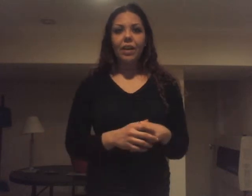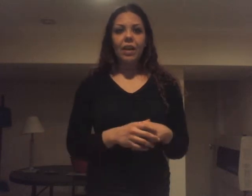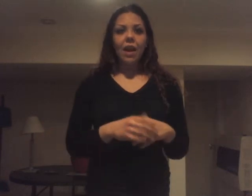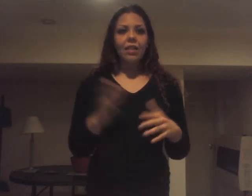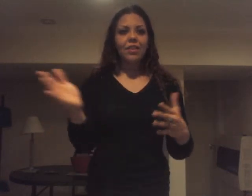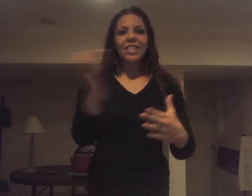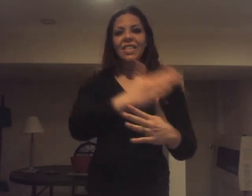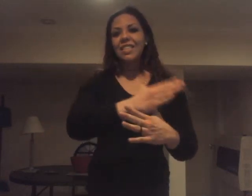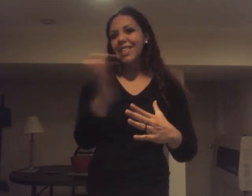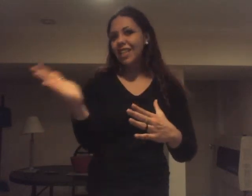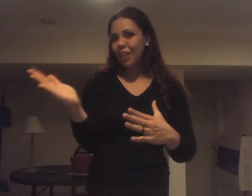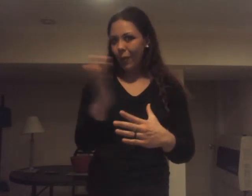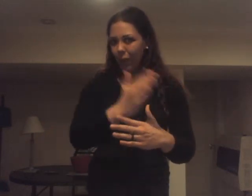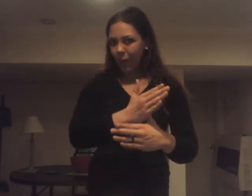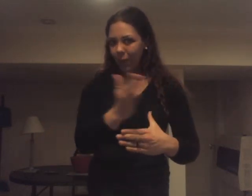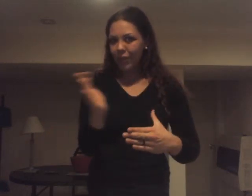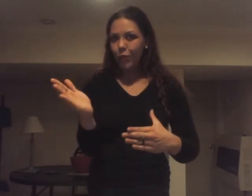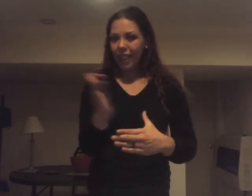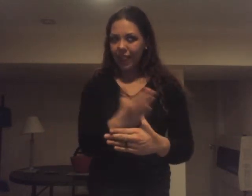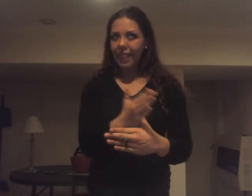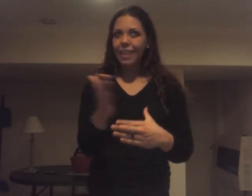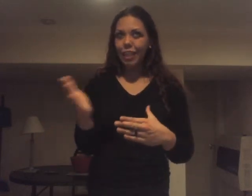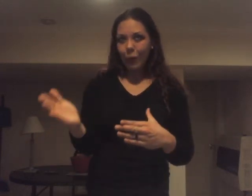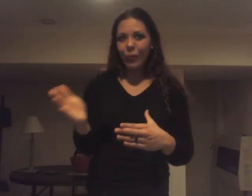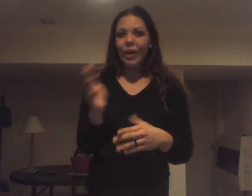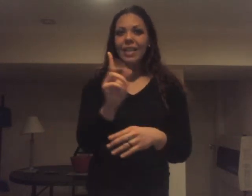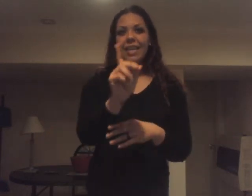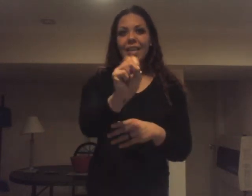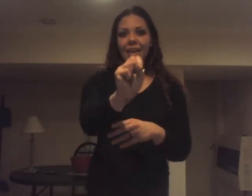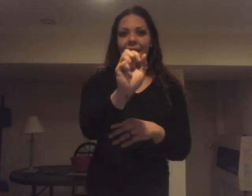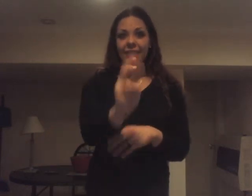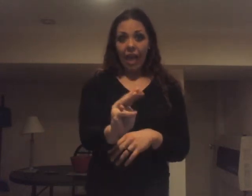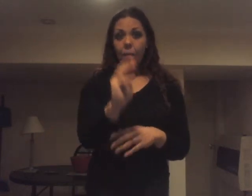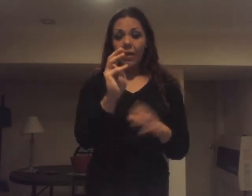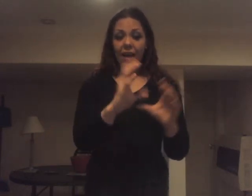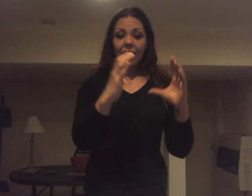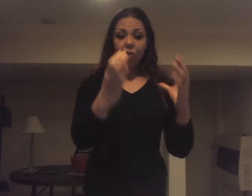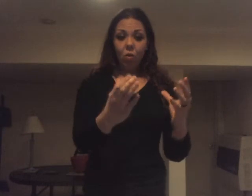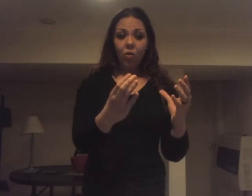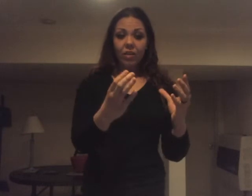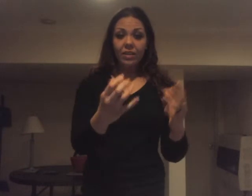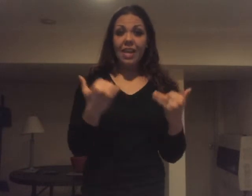two. And the DSM categories do not, at the moment, recognize that.